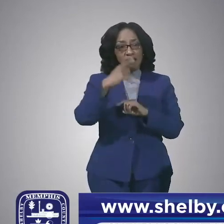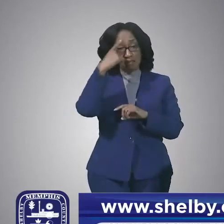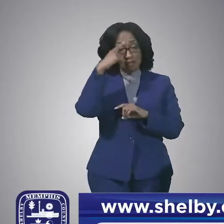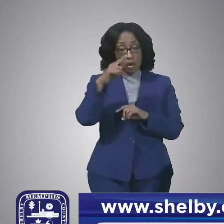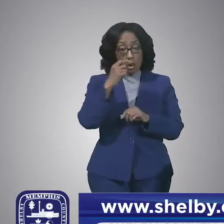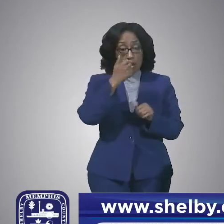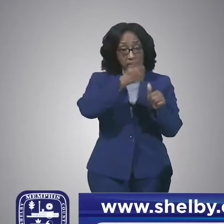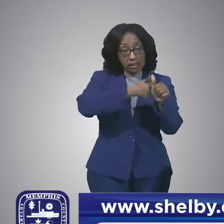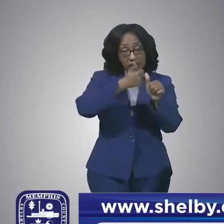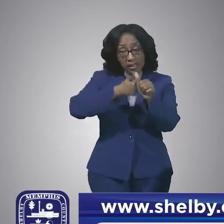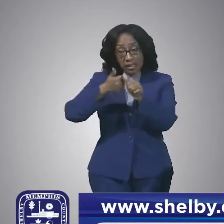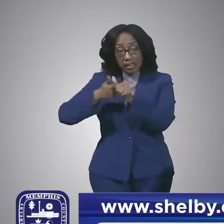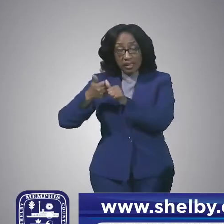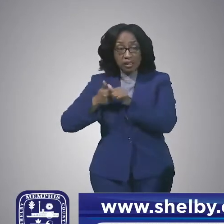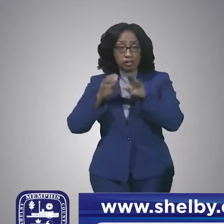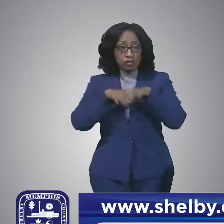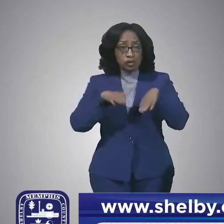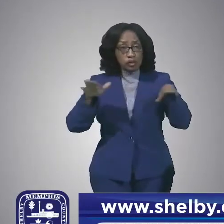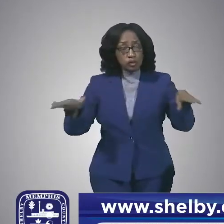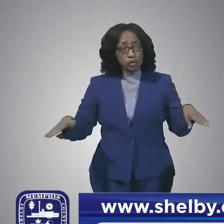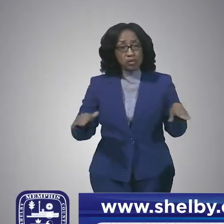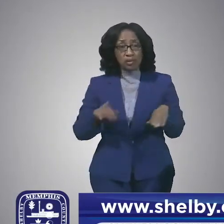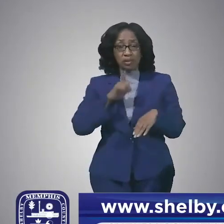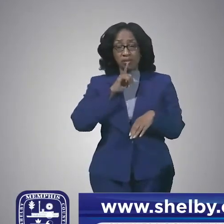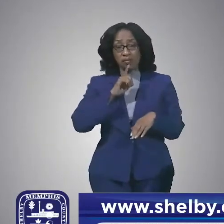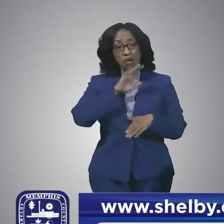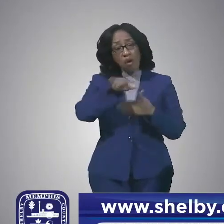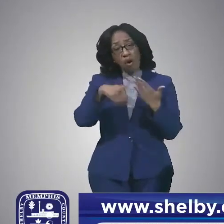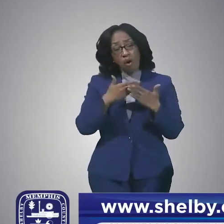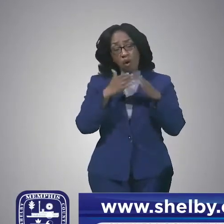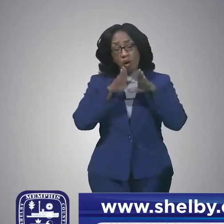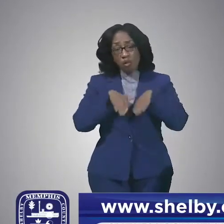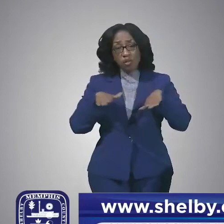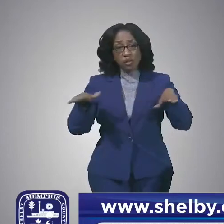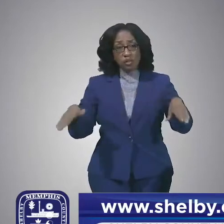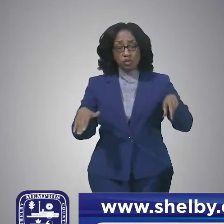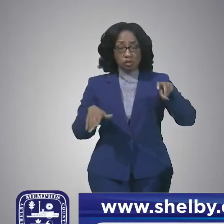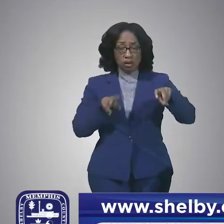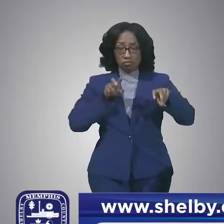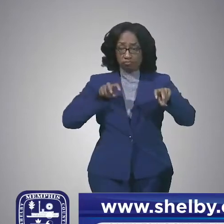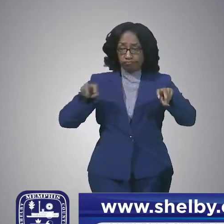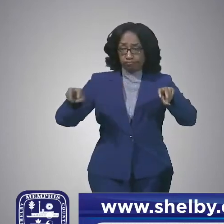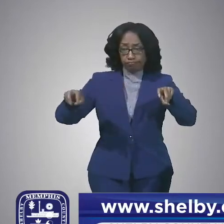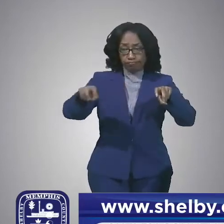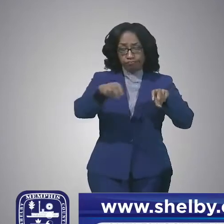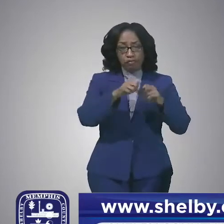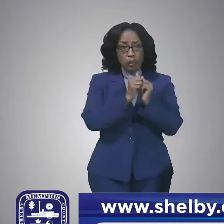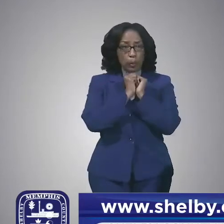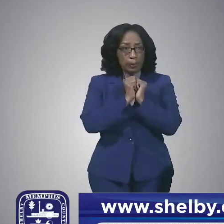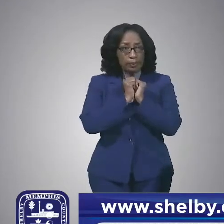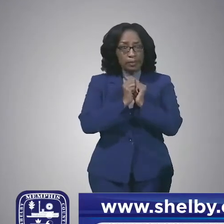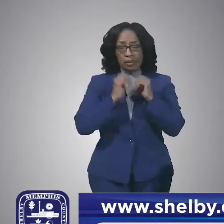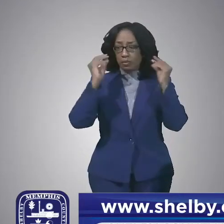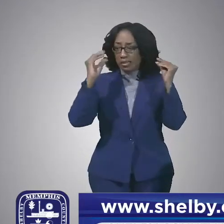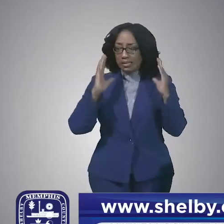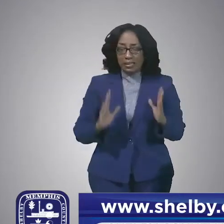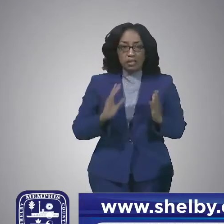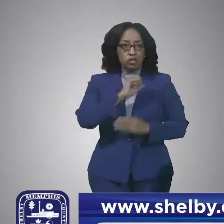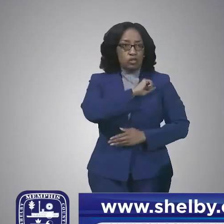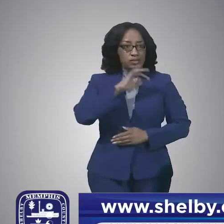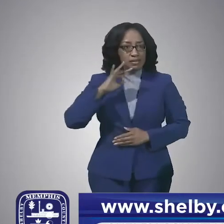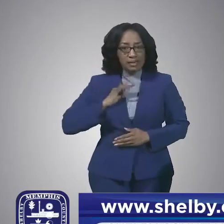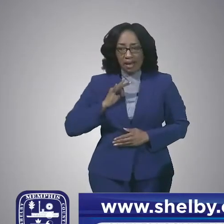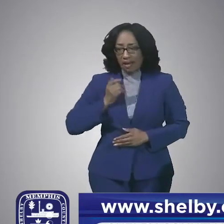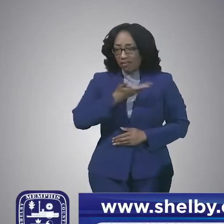individual children, but for all the children that are sitting around them, for the teachers and staff who are responsible for educating